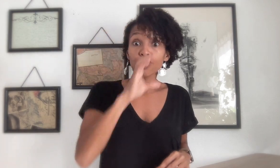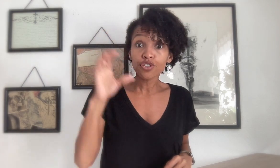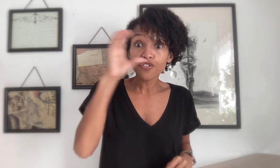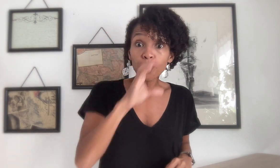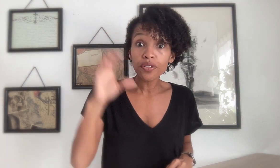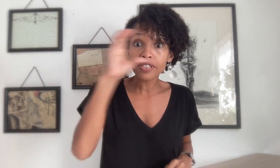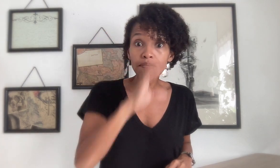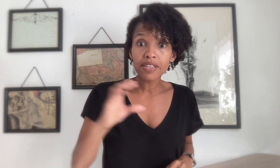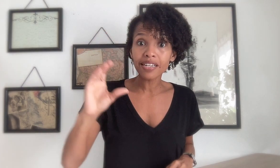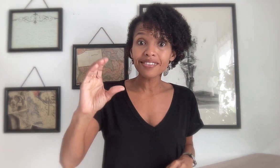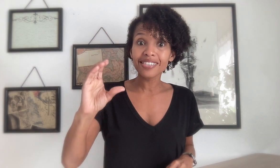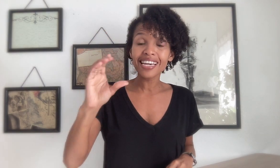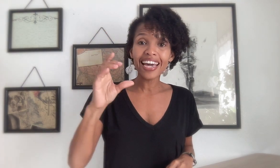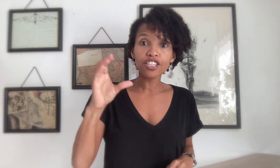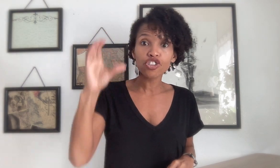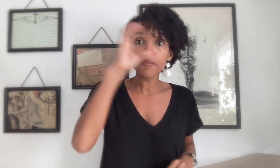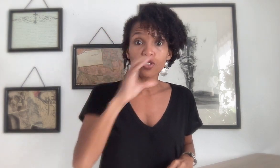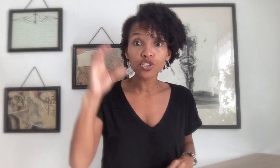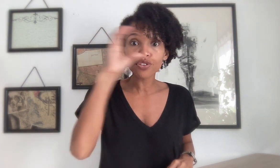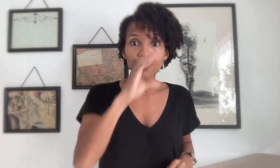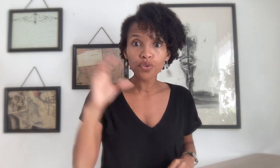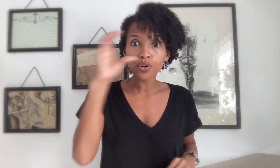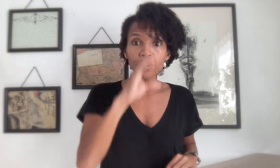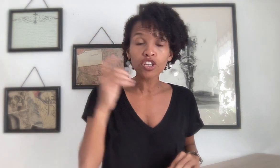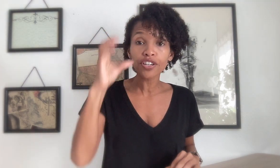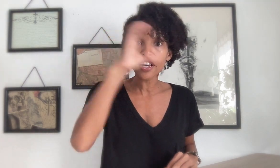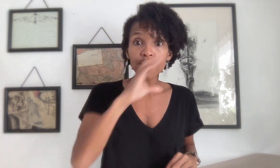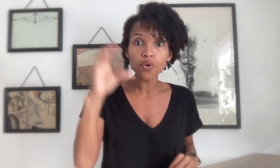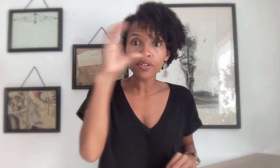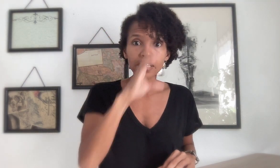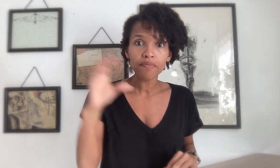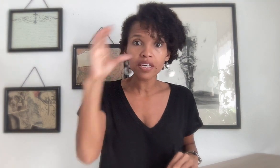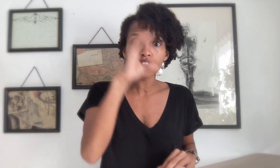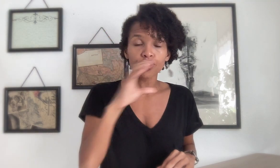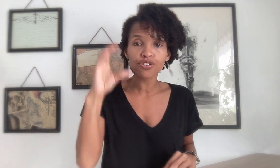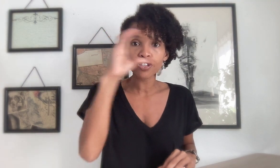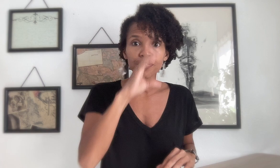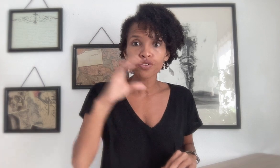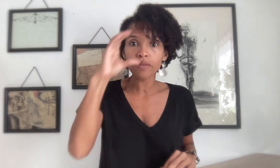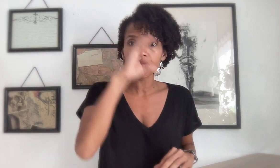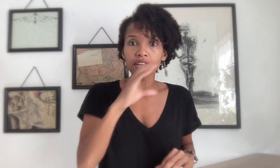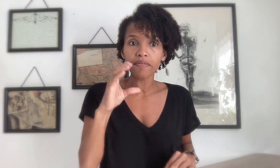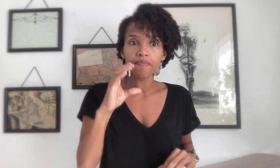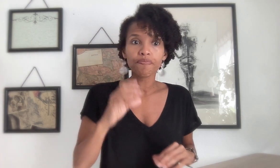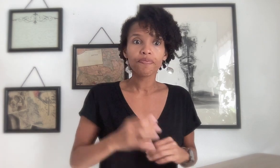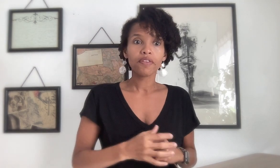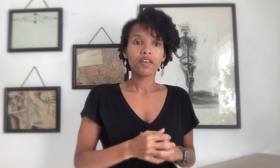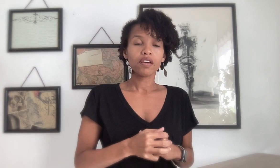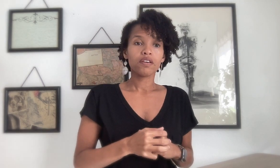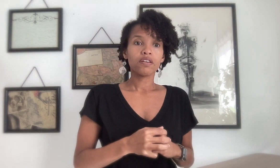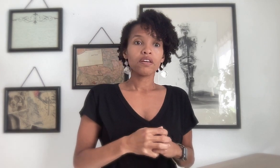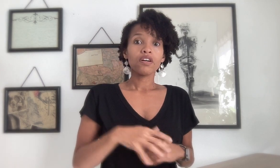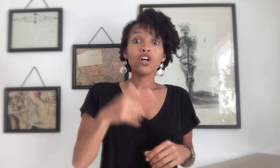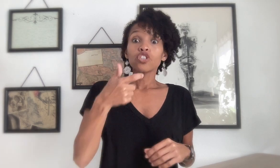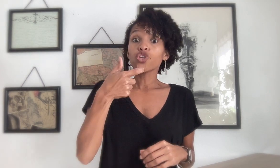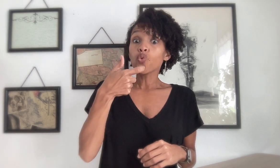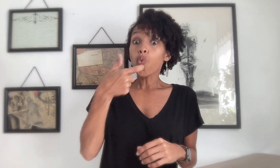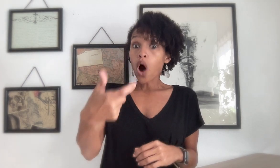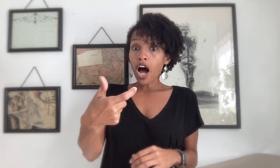search for something, C hand shape, search for, looking for something, searching for something. To